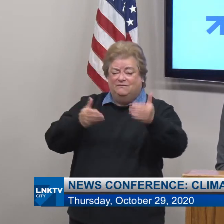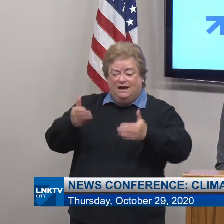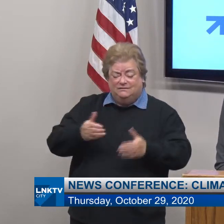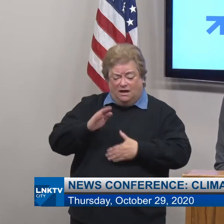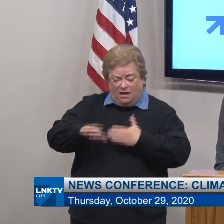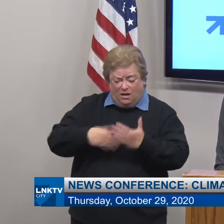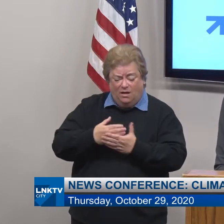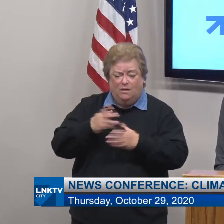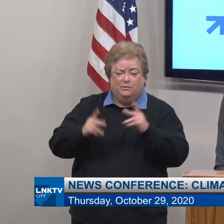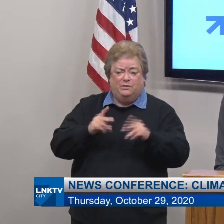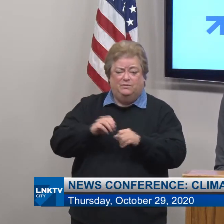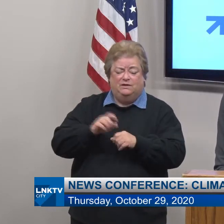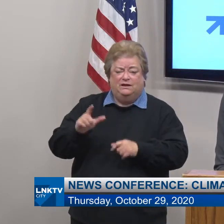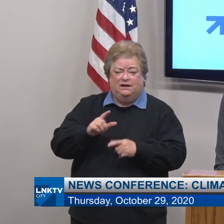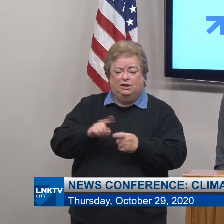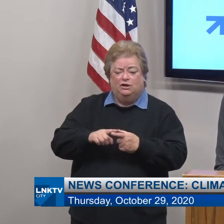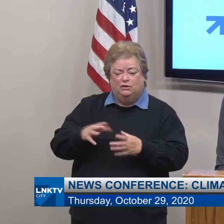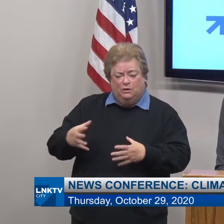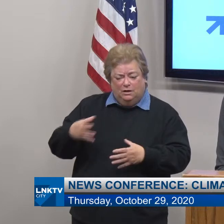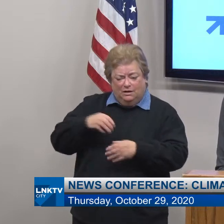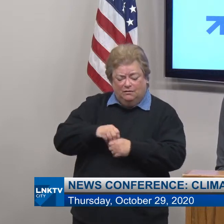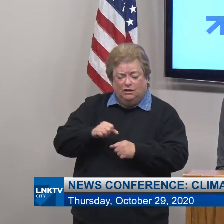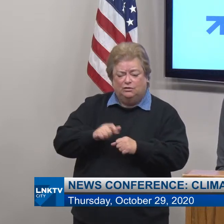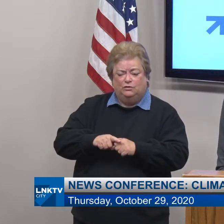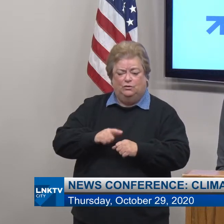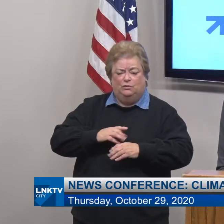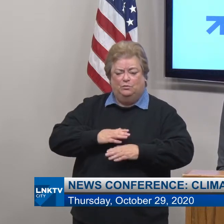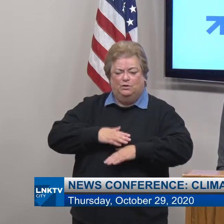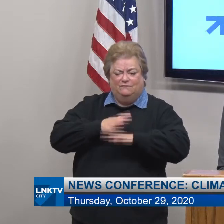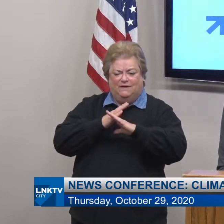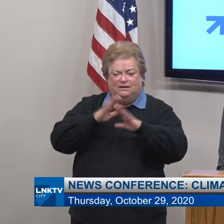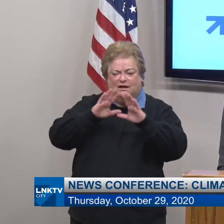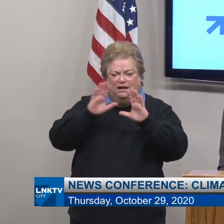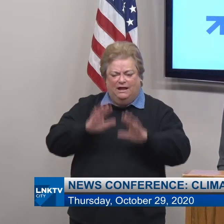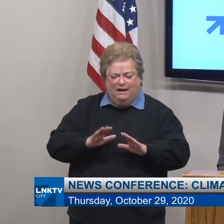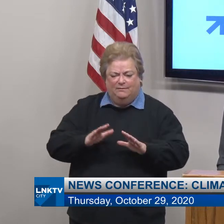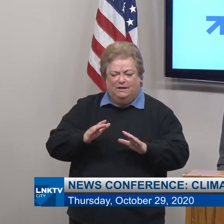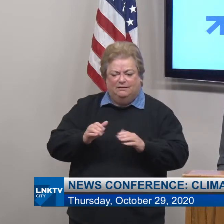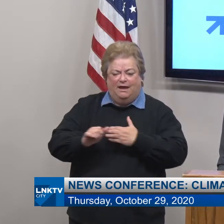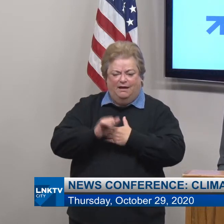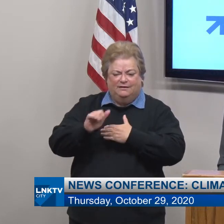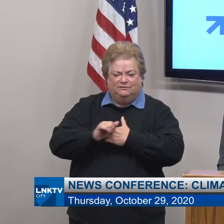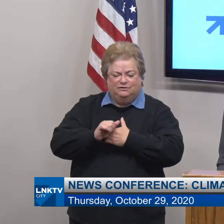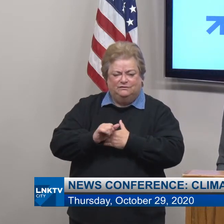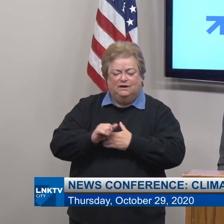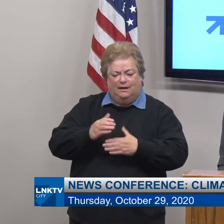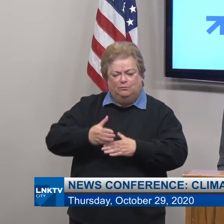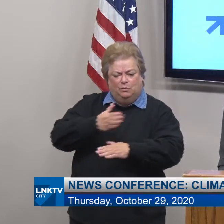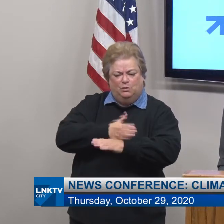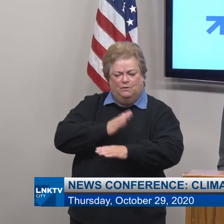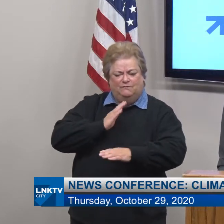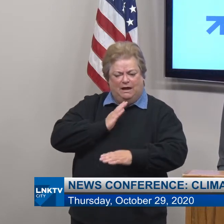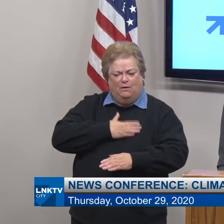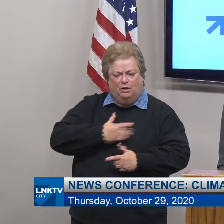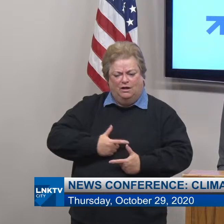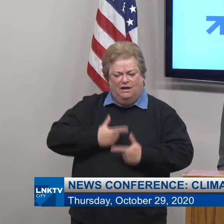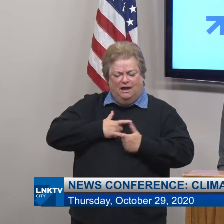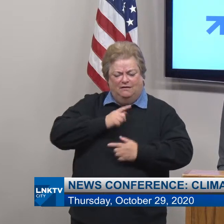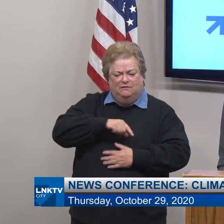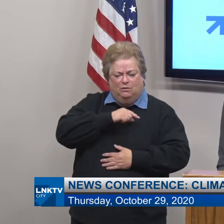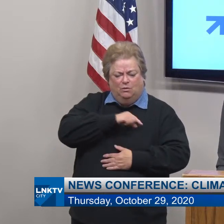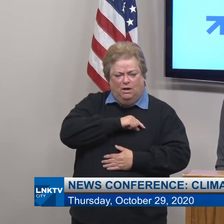Lincoln to play a part in preventing climate hazards and protecting our quality of life. In fact, broad